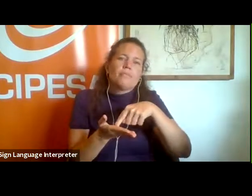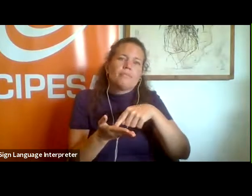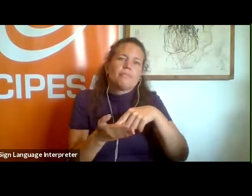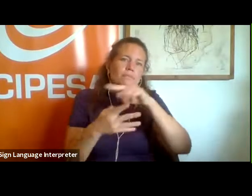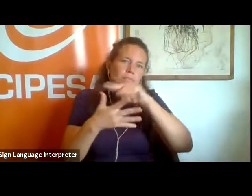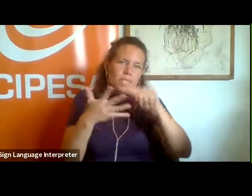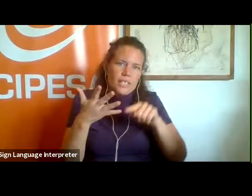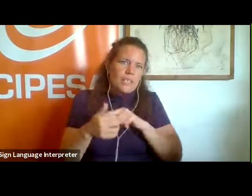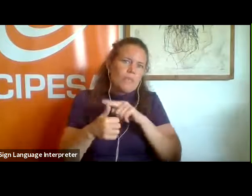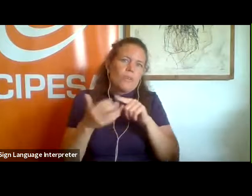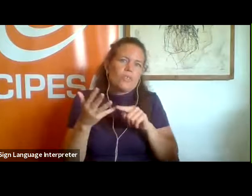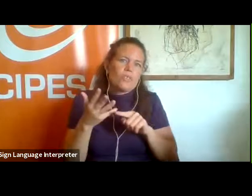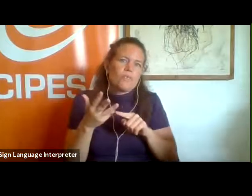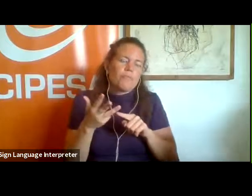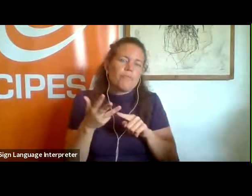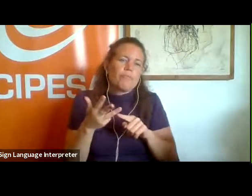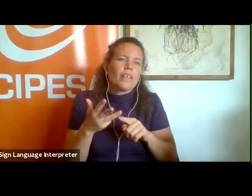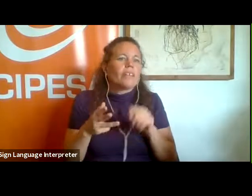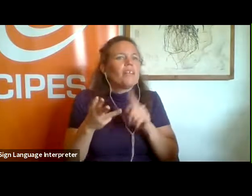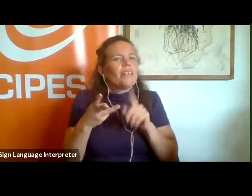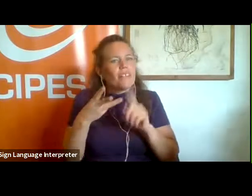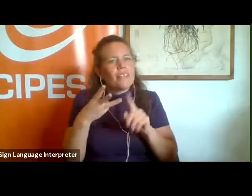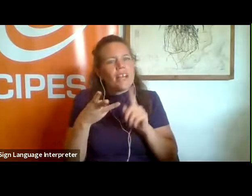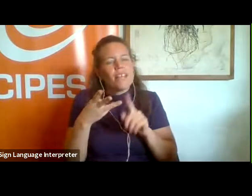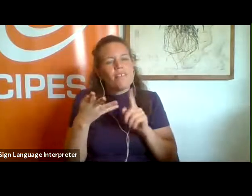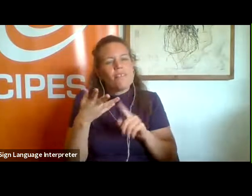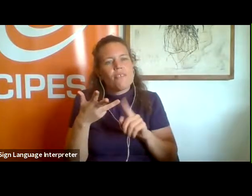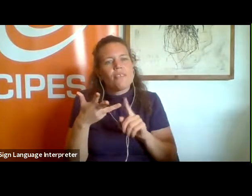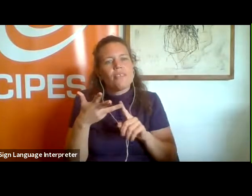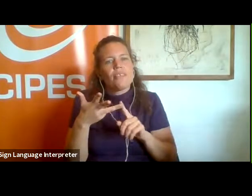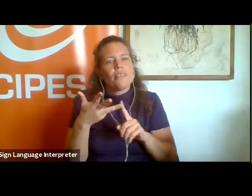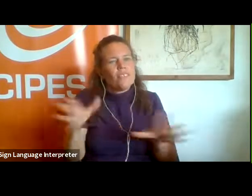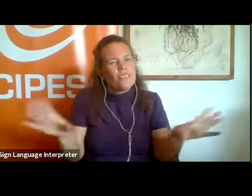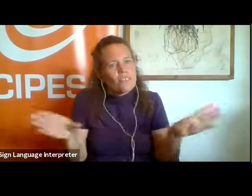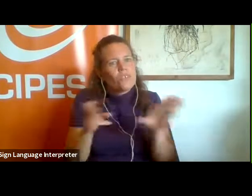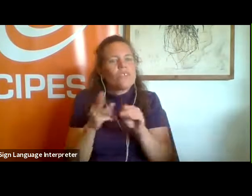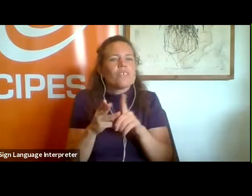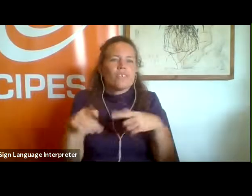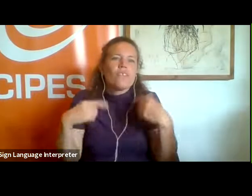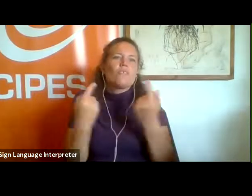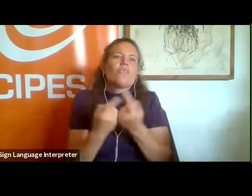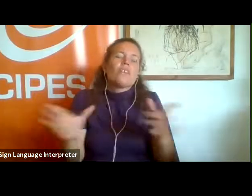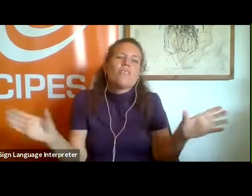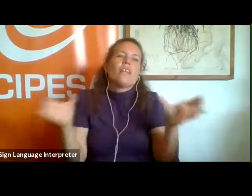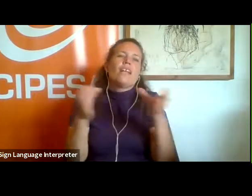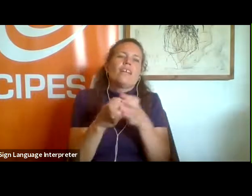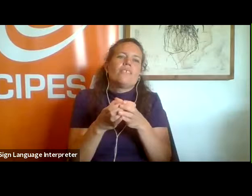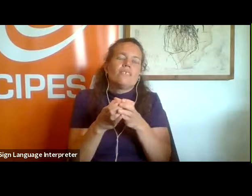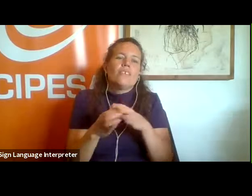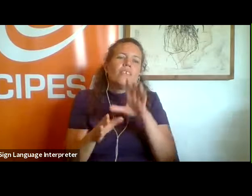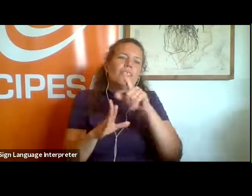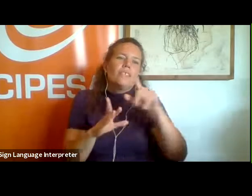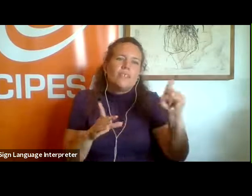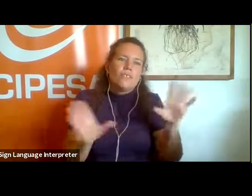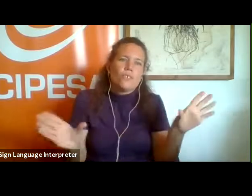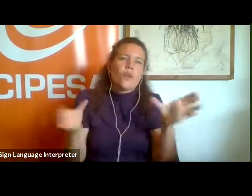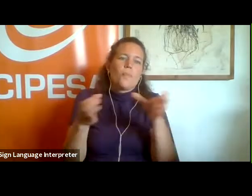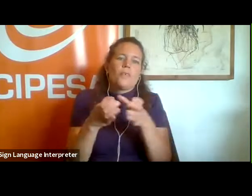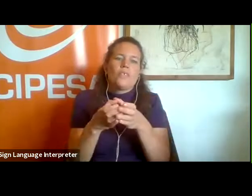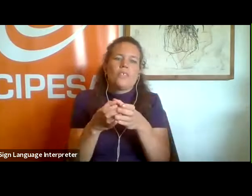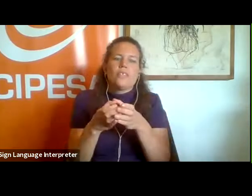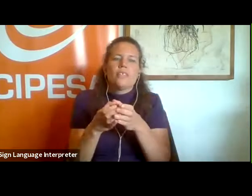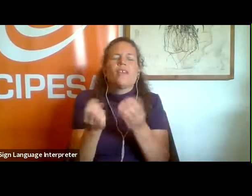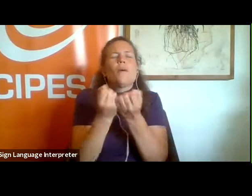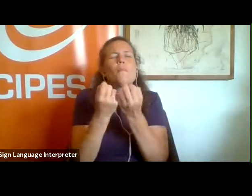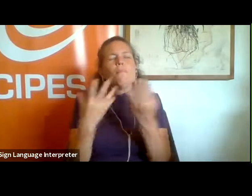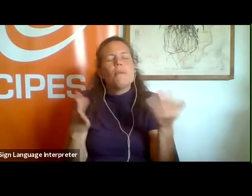principle, come to a consensus on how we as a collective digital community, and that's the billions of